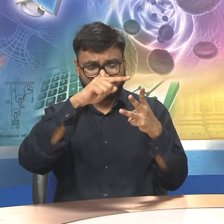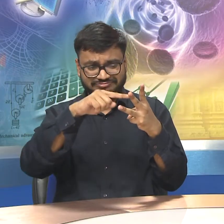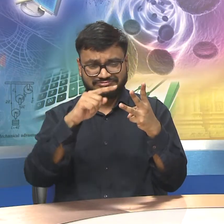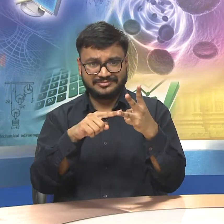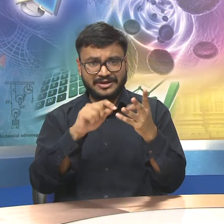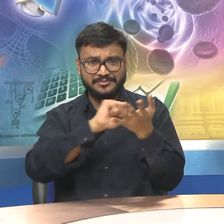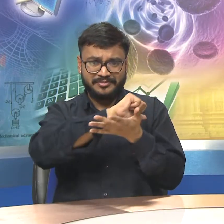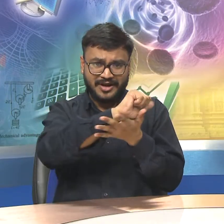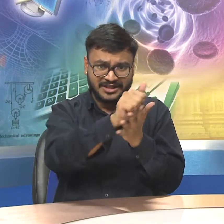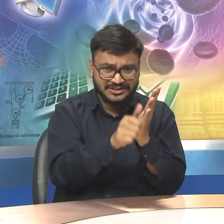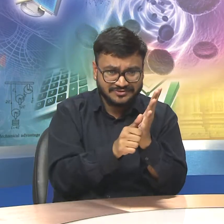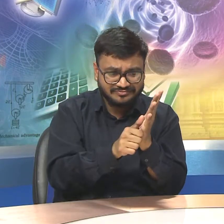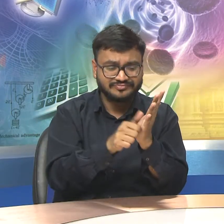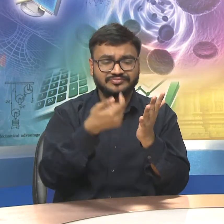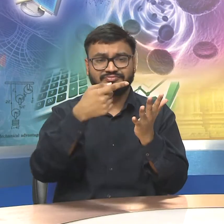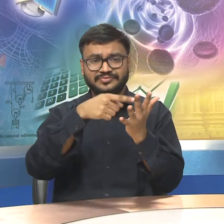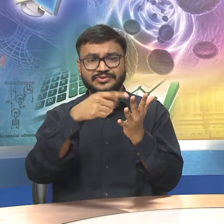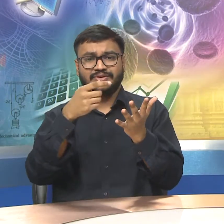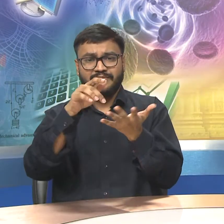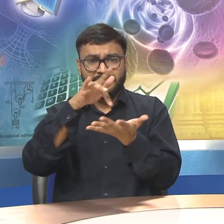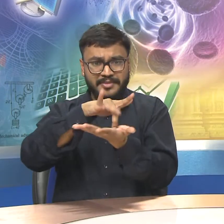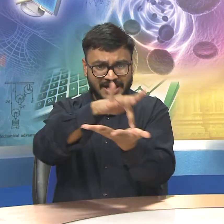These signs are called